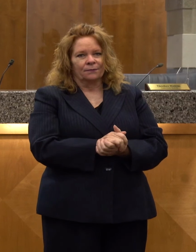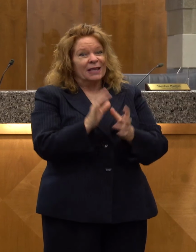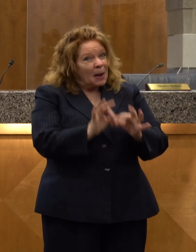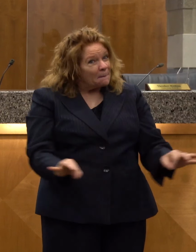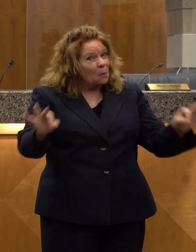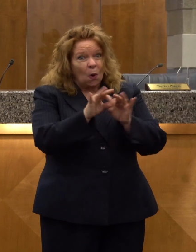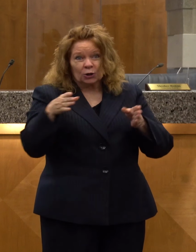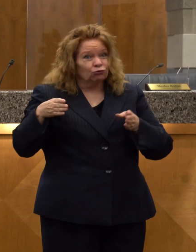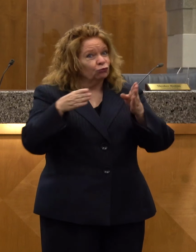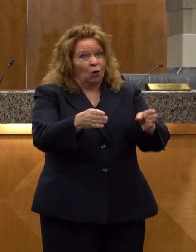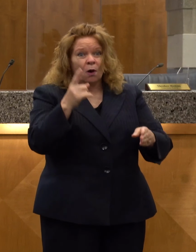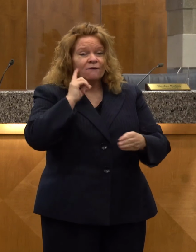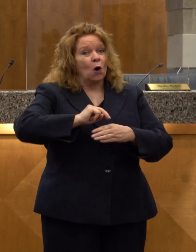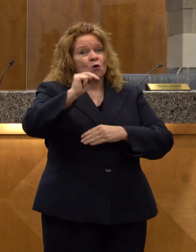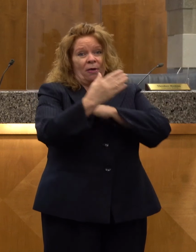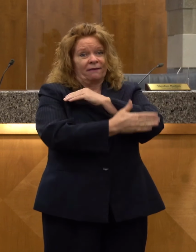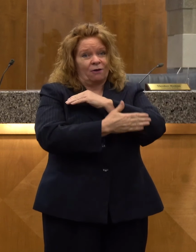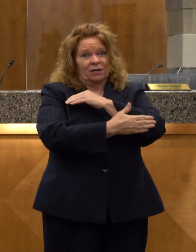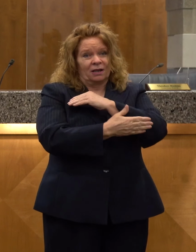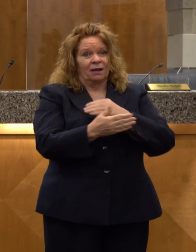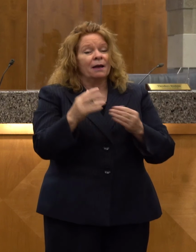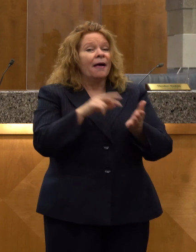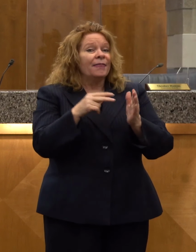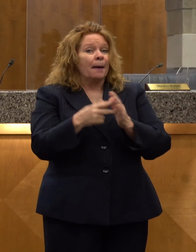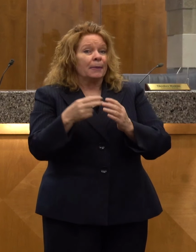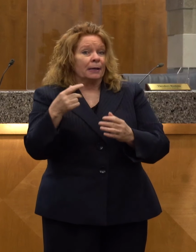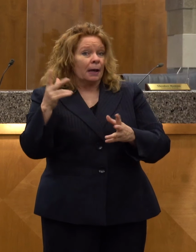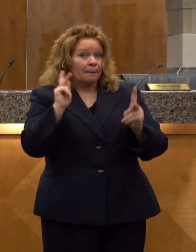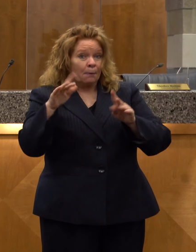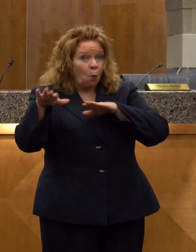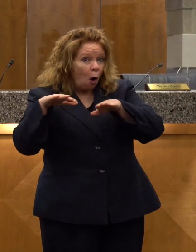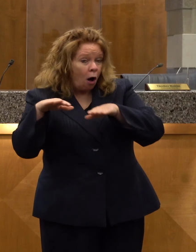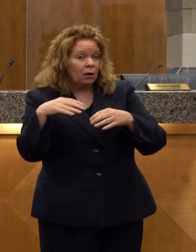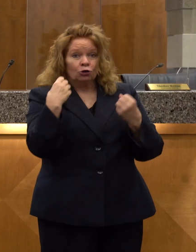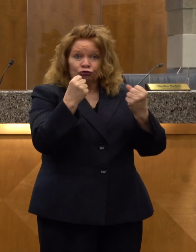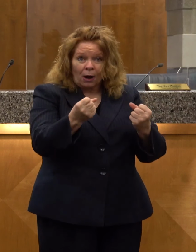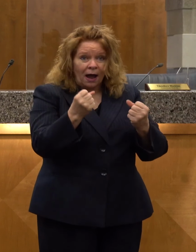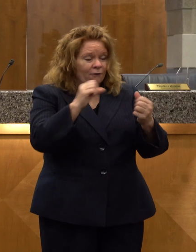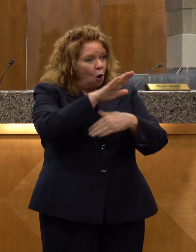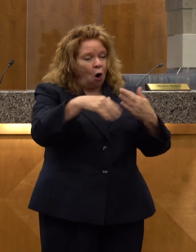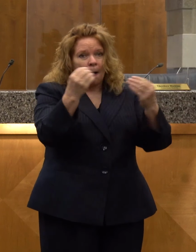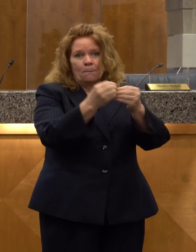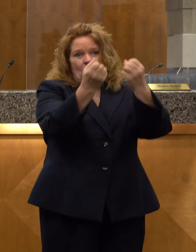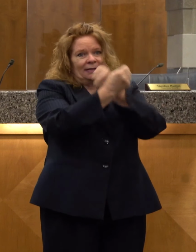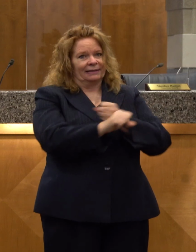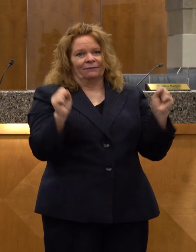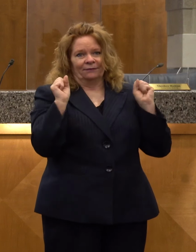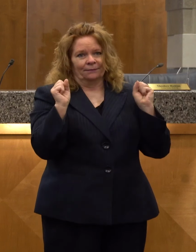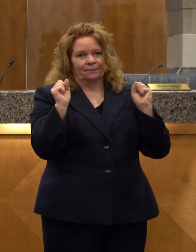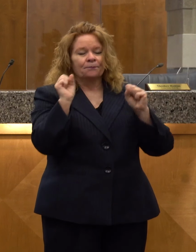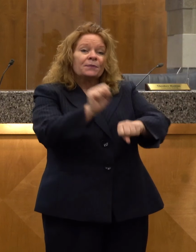for North County, and the work will make pedestrian and vehicular traffic much safer. And St. Louis County's